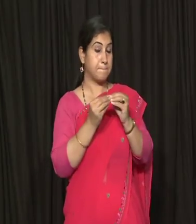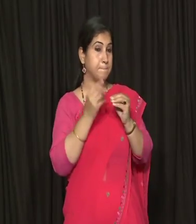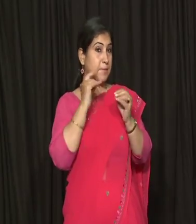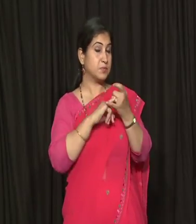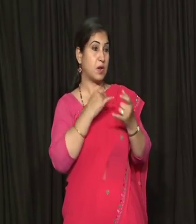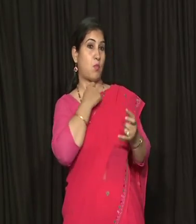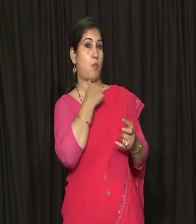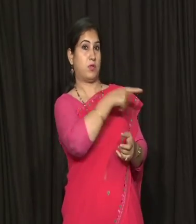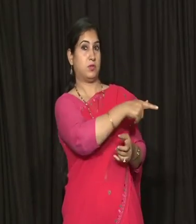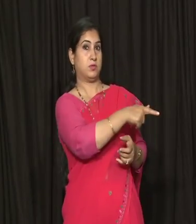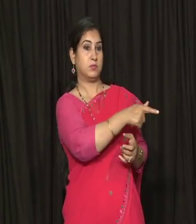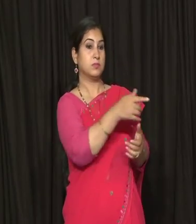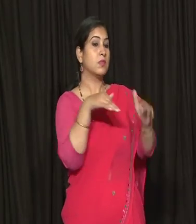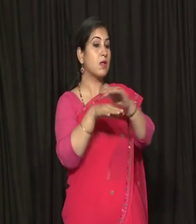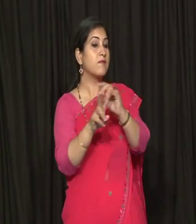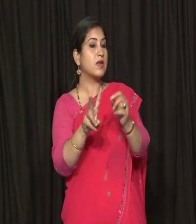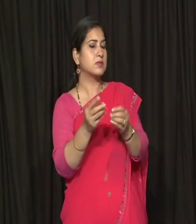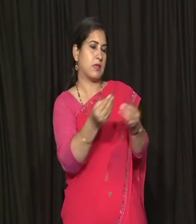the city of Venice.